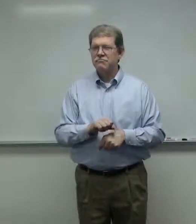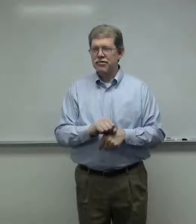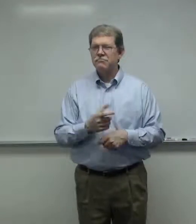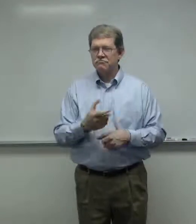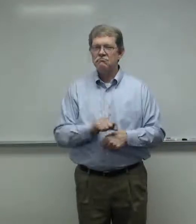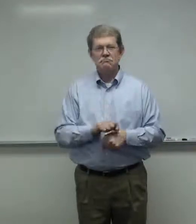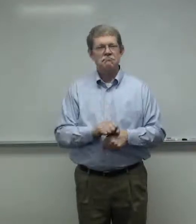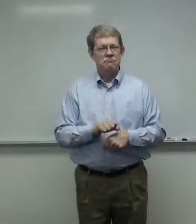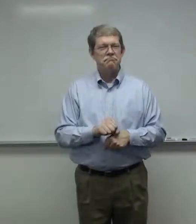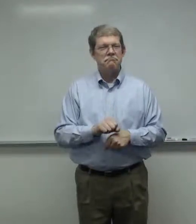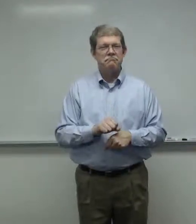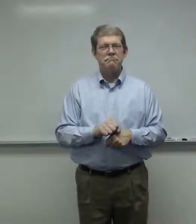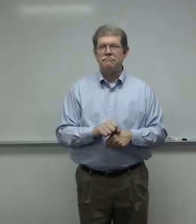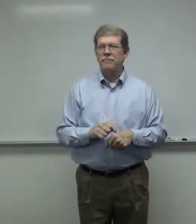You worked? Okay.